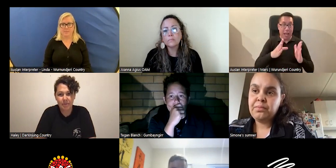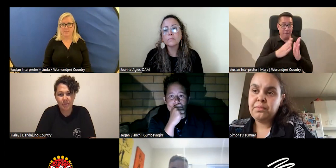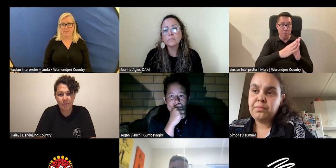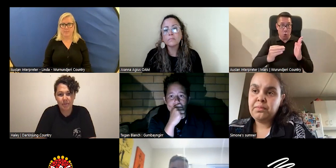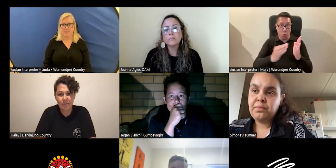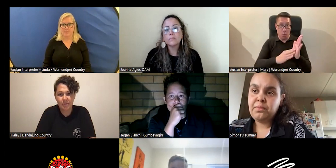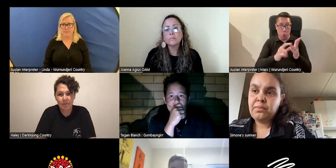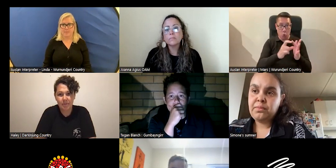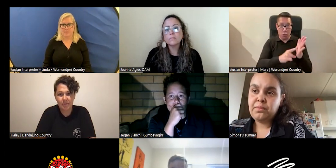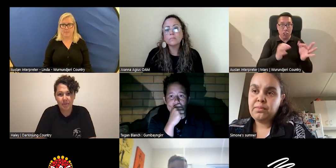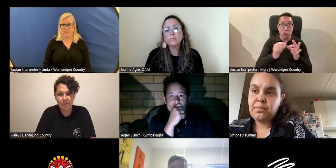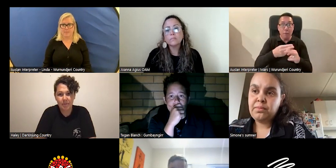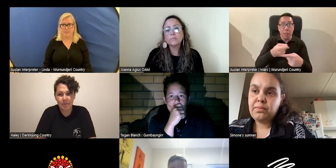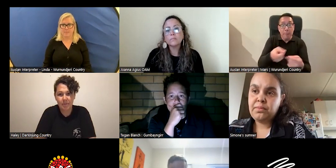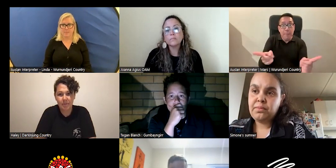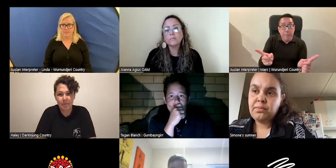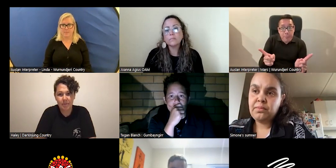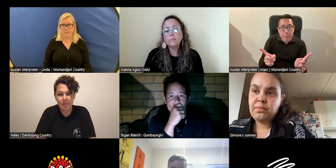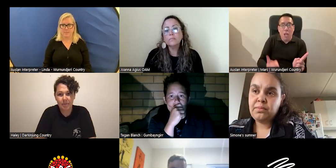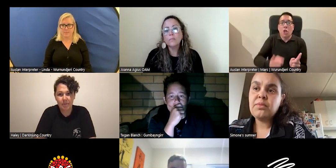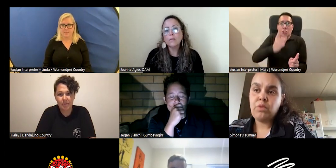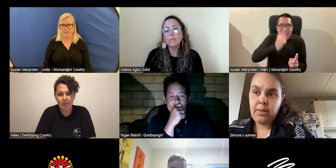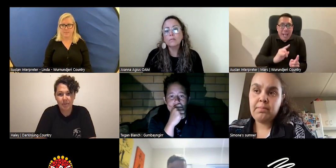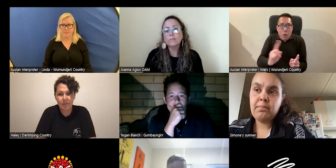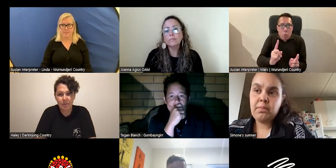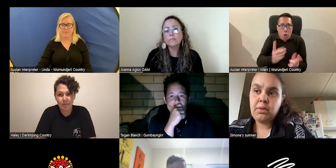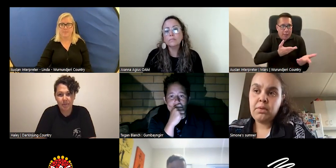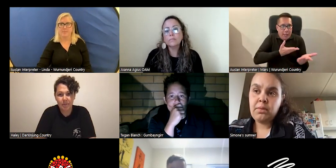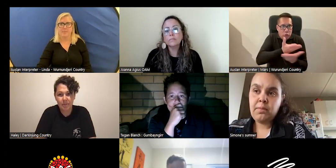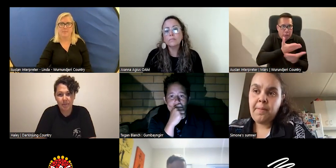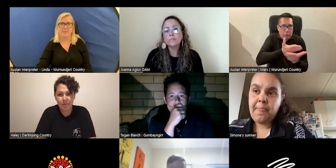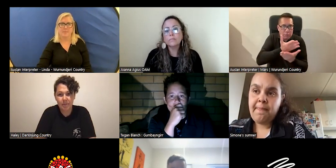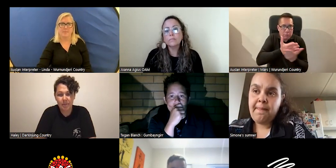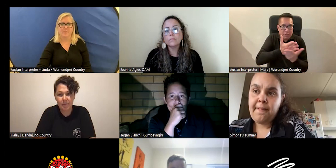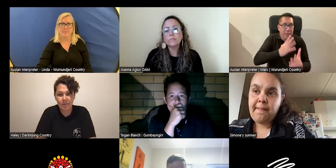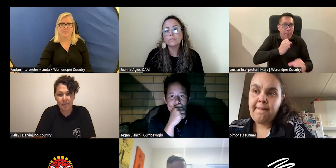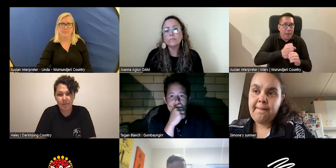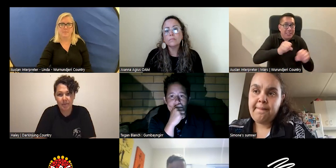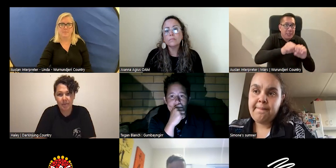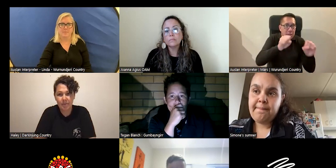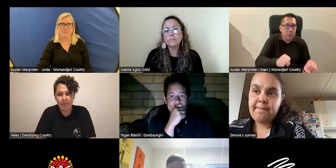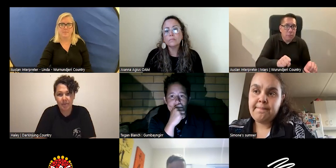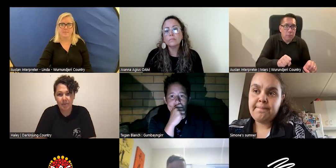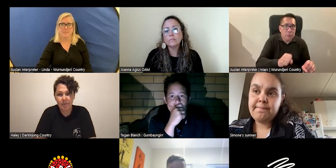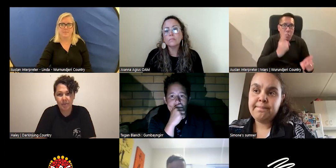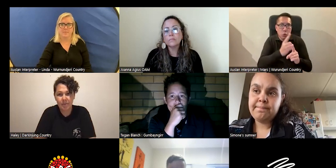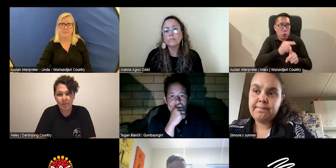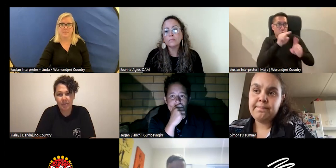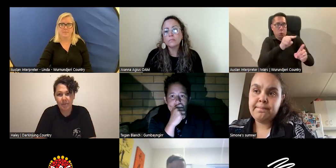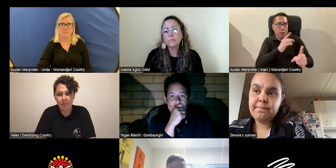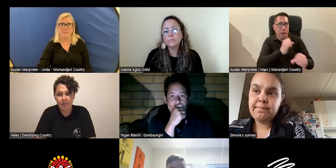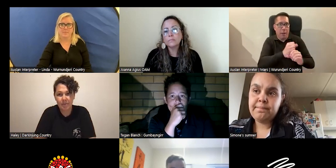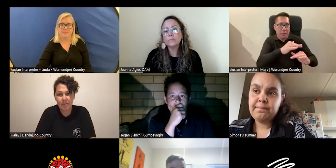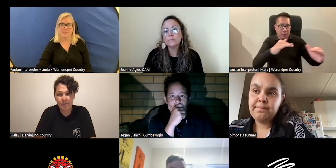to have the ability to interact within the system of Parliament. and speak to the Parliament and to the